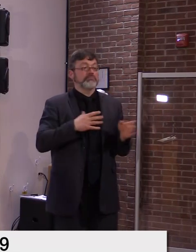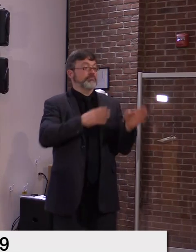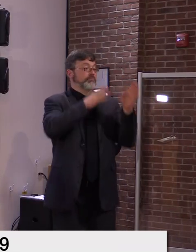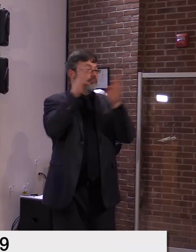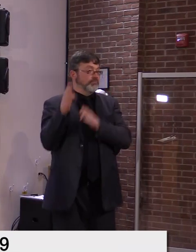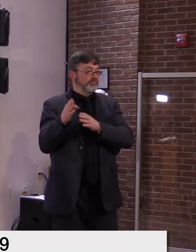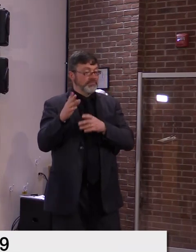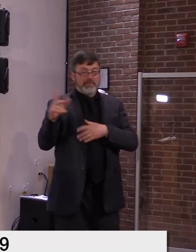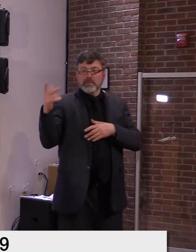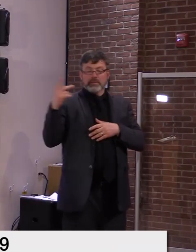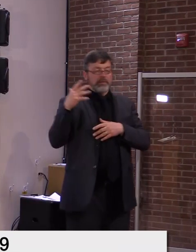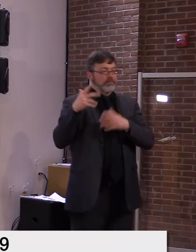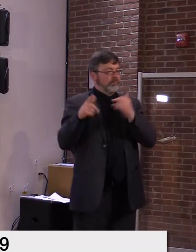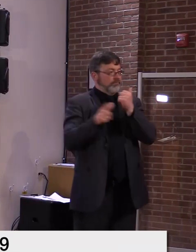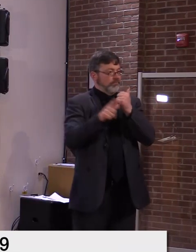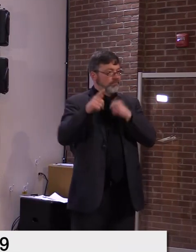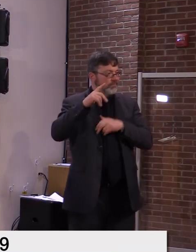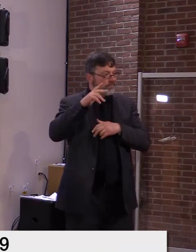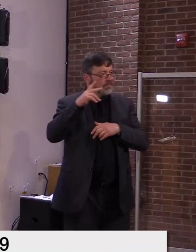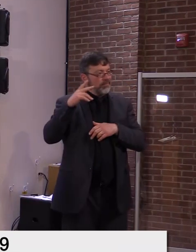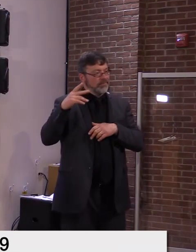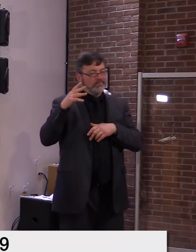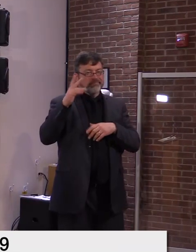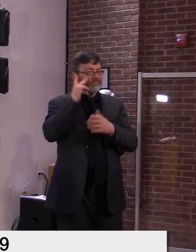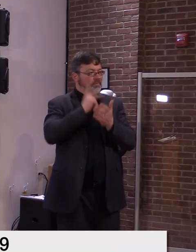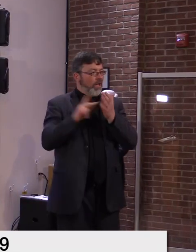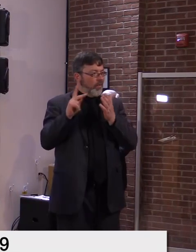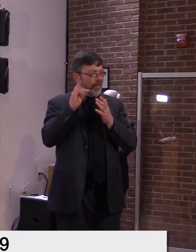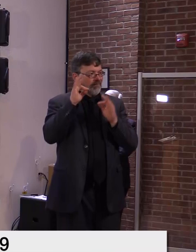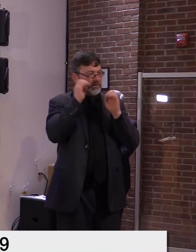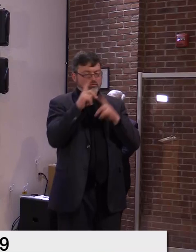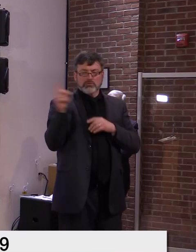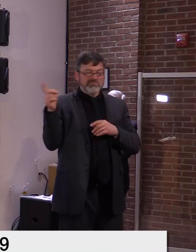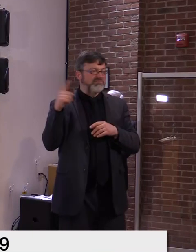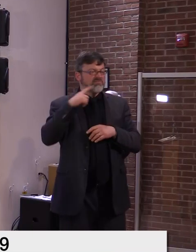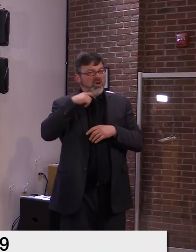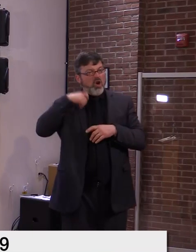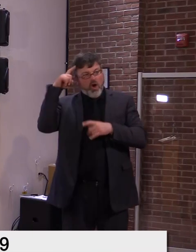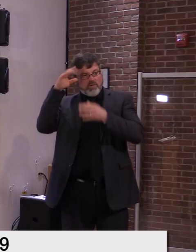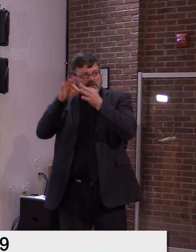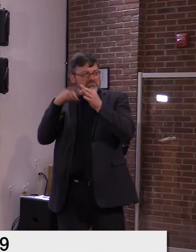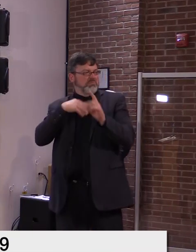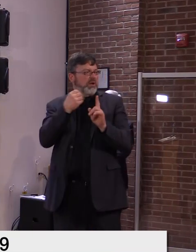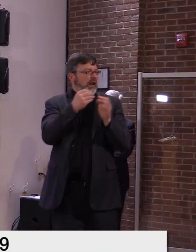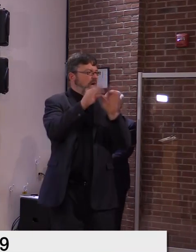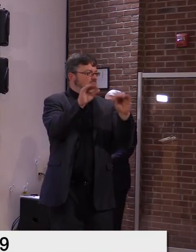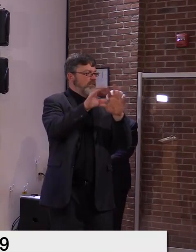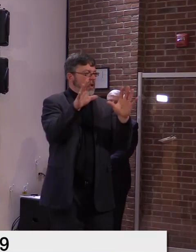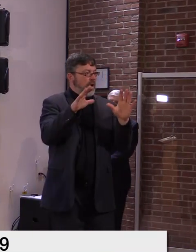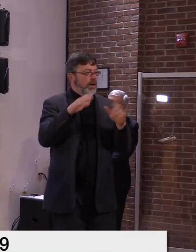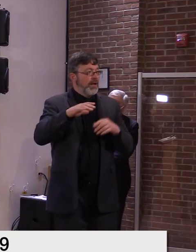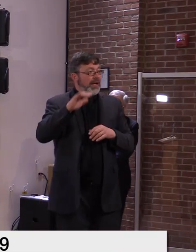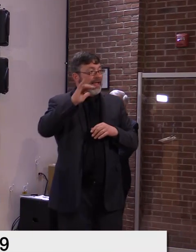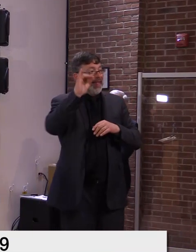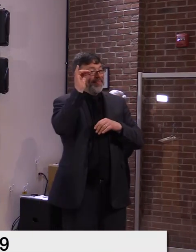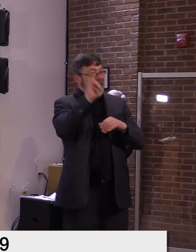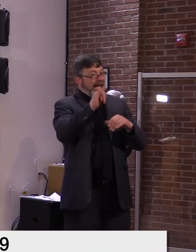Thanks, Governor. Yeah, just to add to that, I would say what's really great about this initiative is the partnership with Vermont After